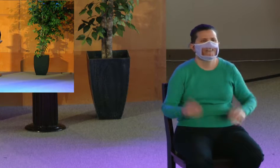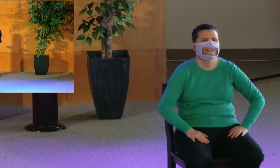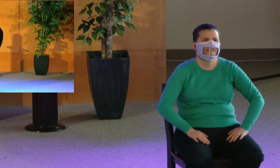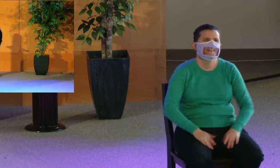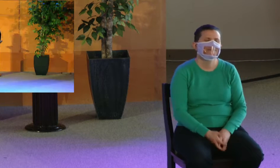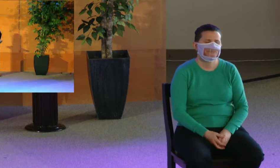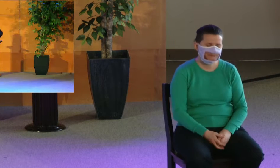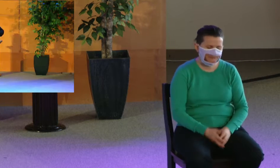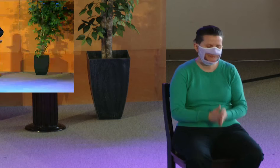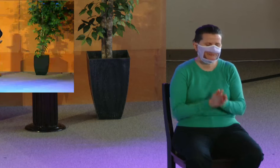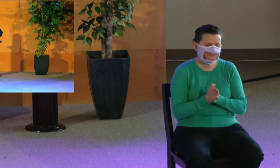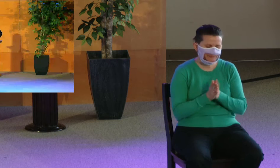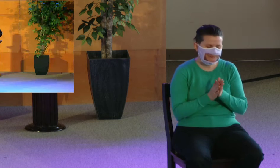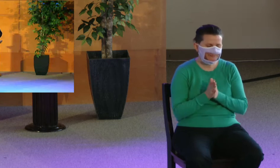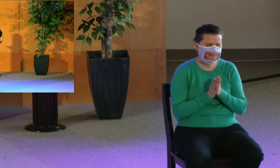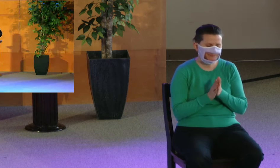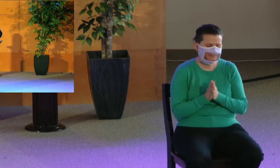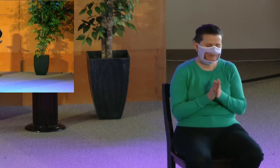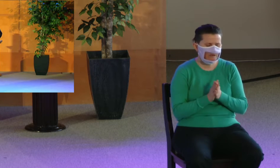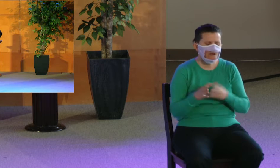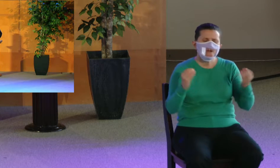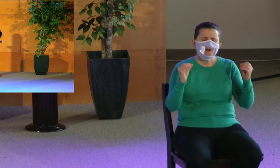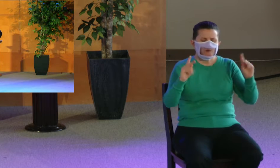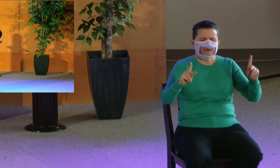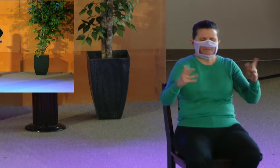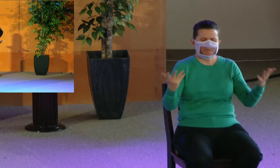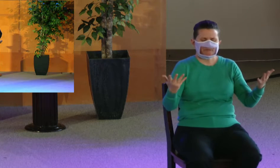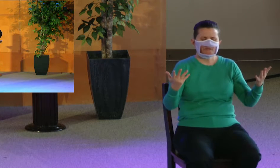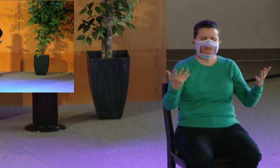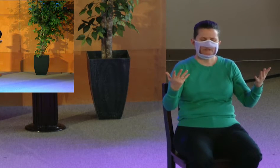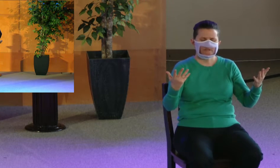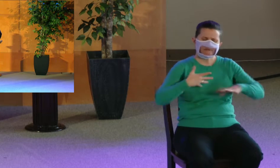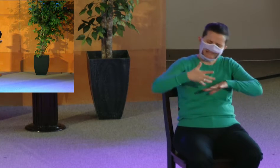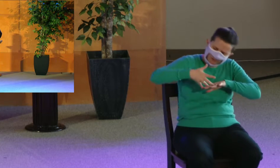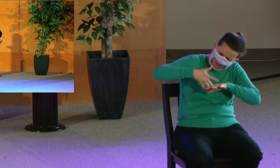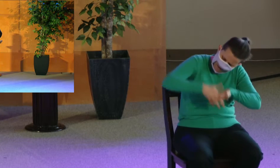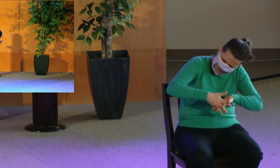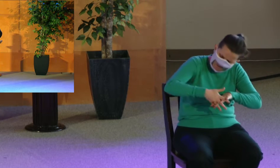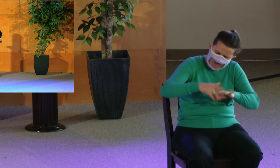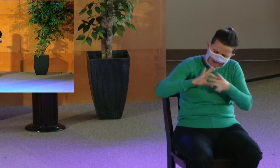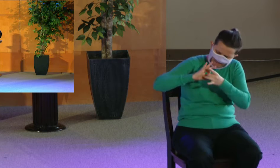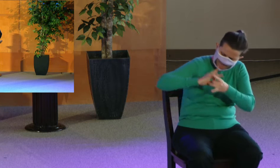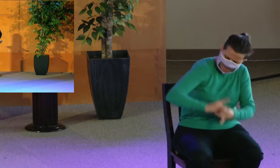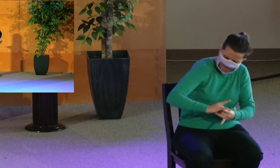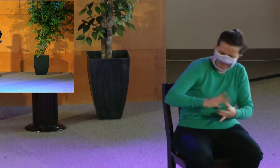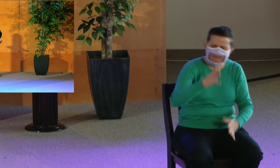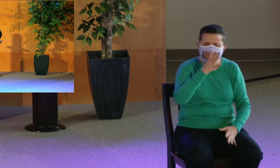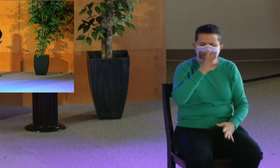All right, my loves, let's ground into Mother Earth. Let's get our feet